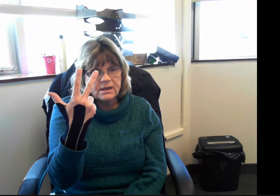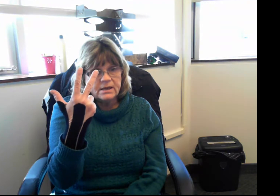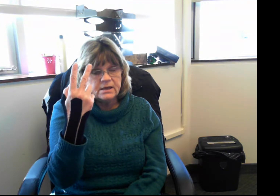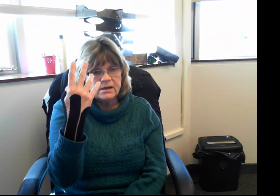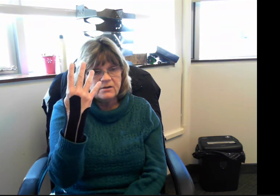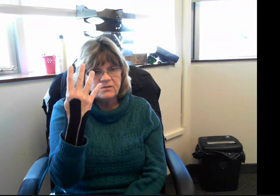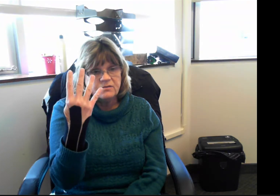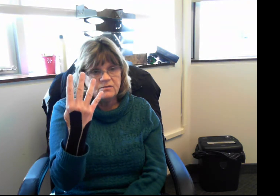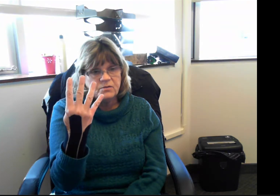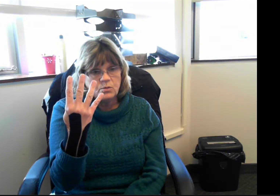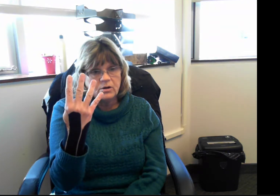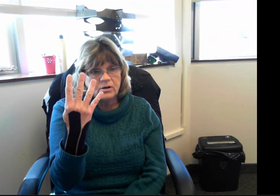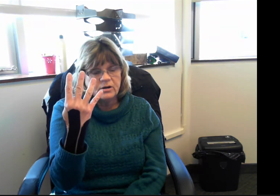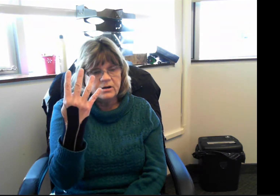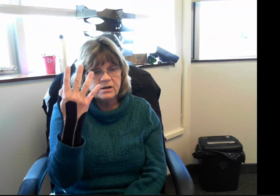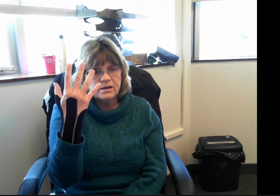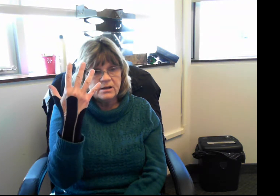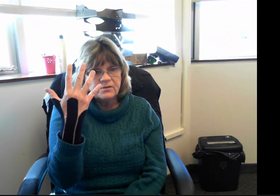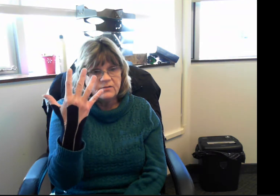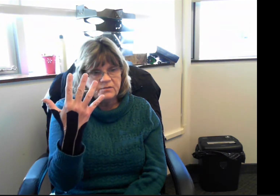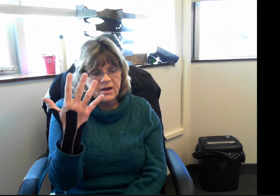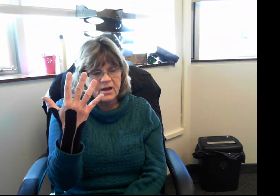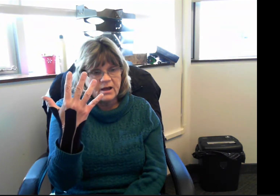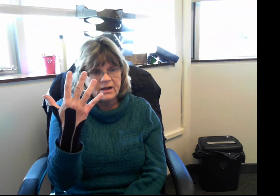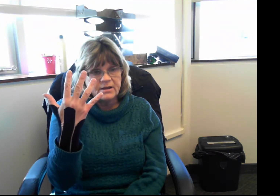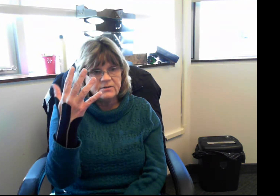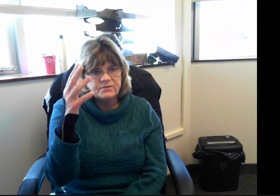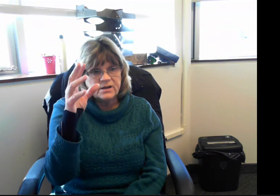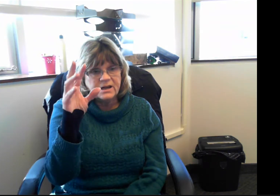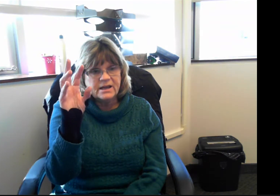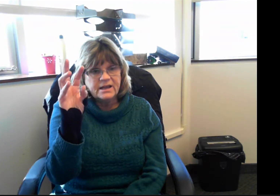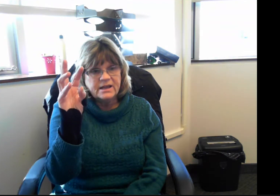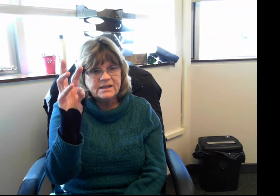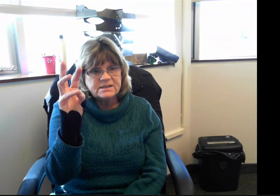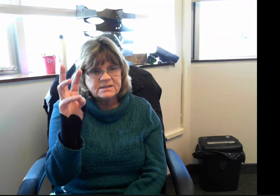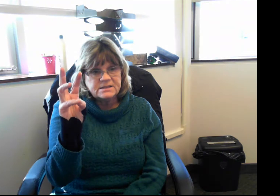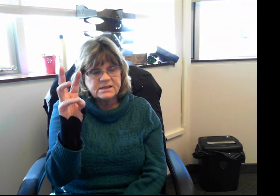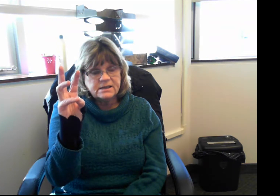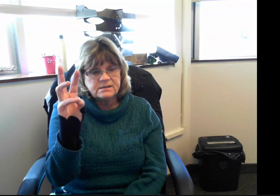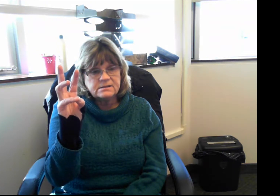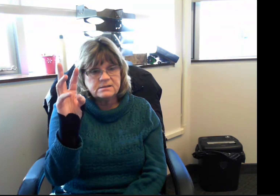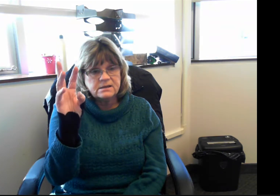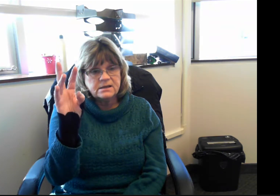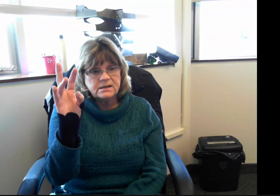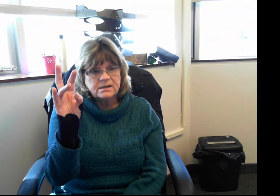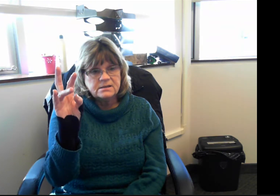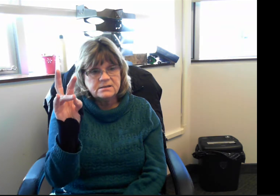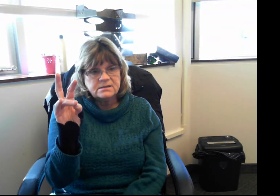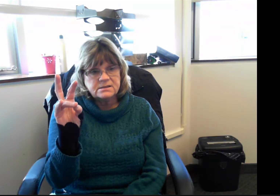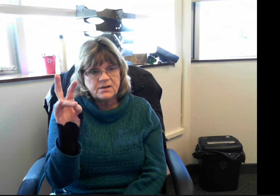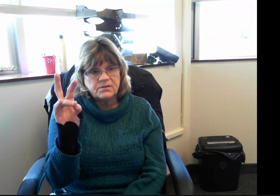3, 4, 5, 6,